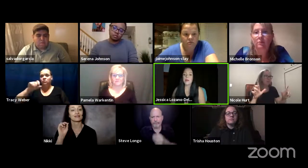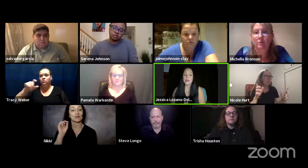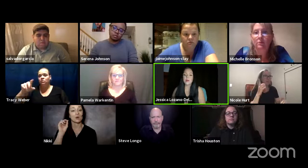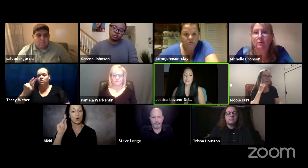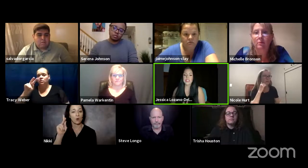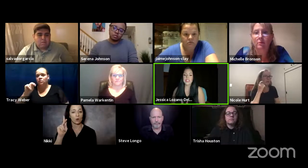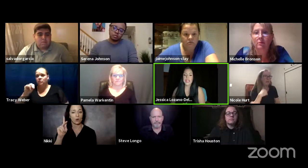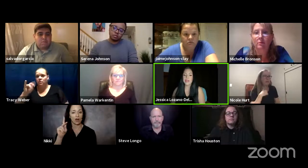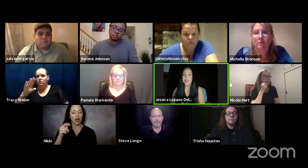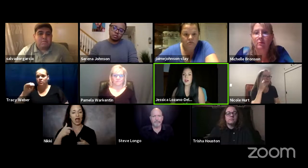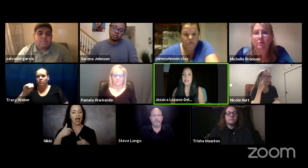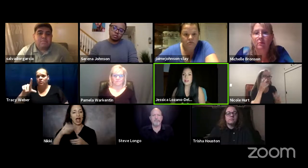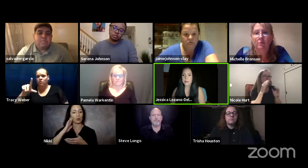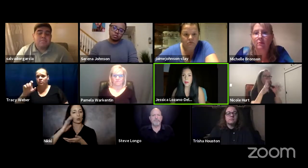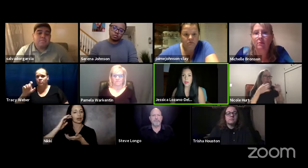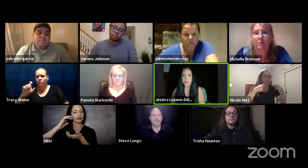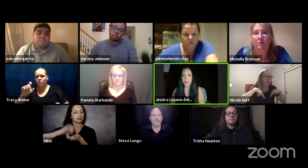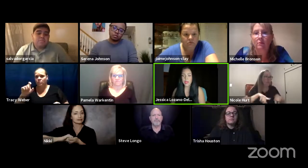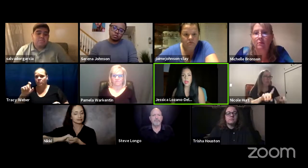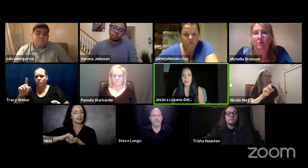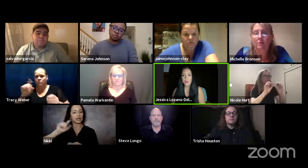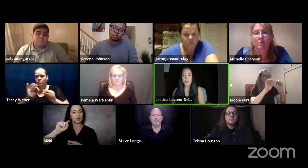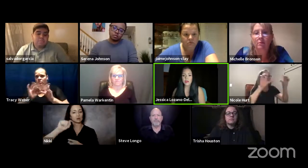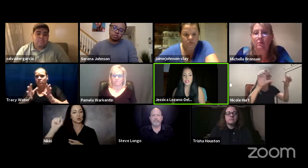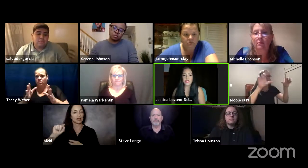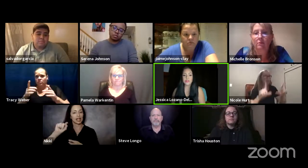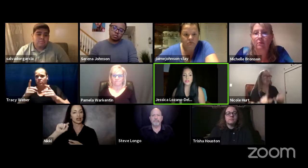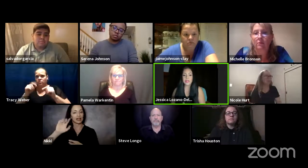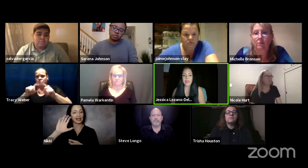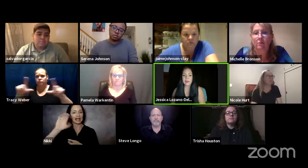partnering with the Tulare County Library, and you can go to